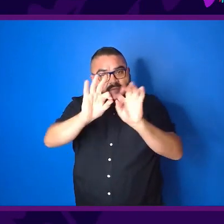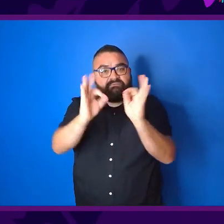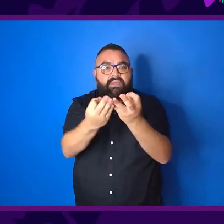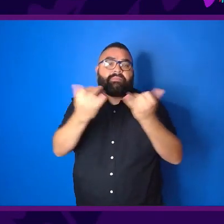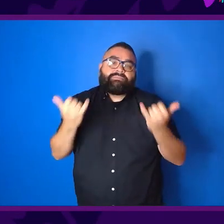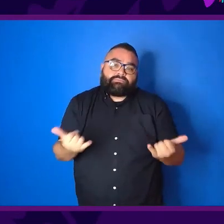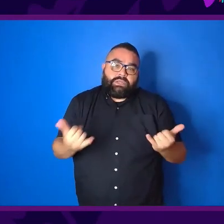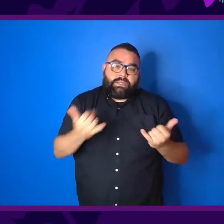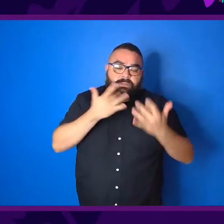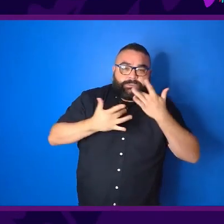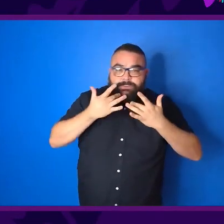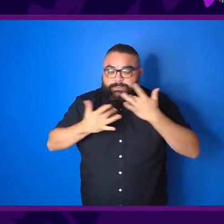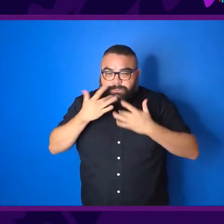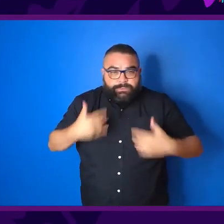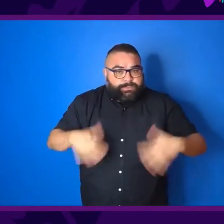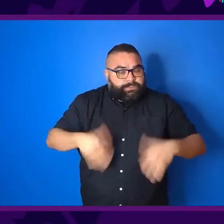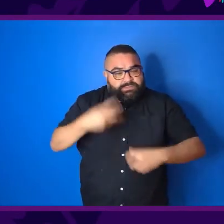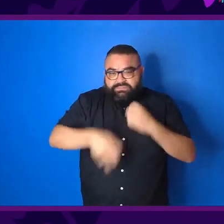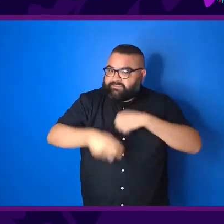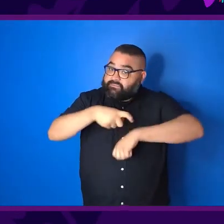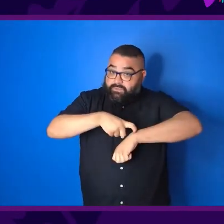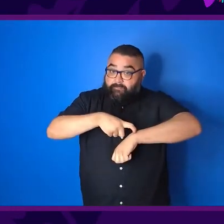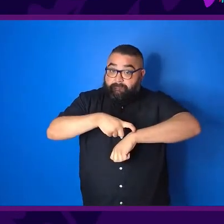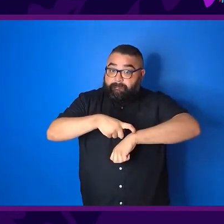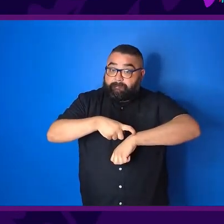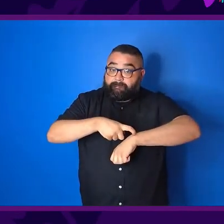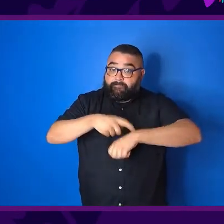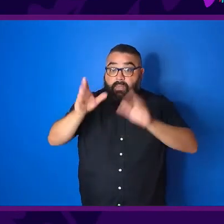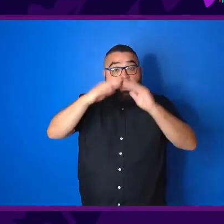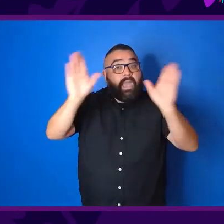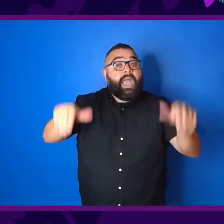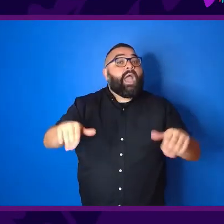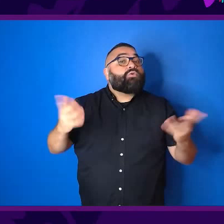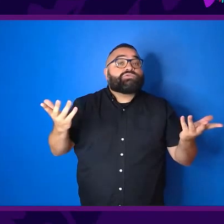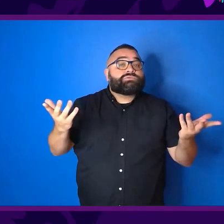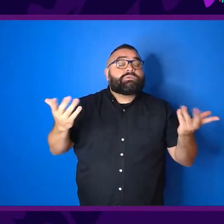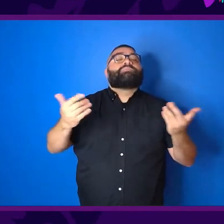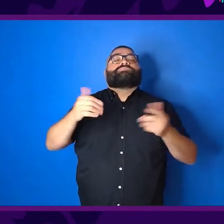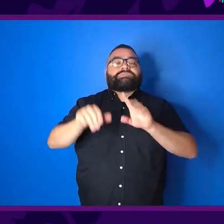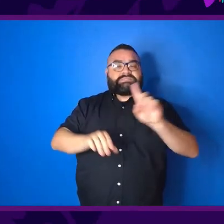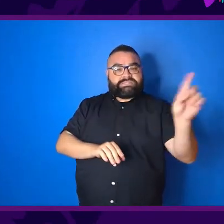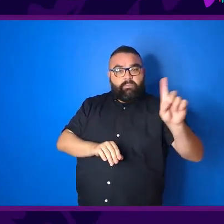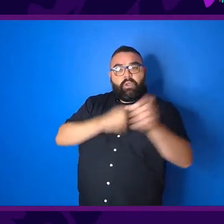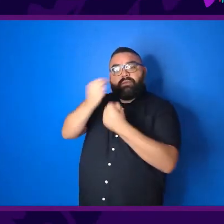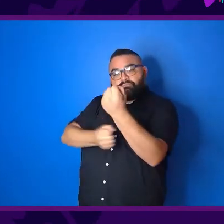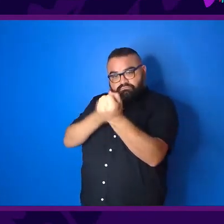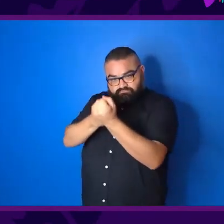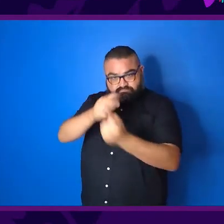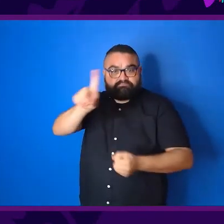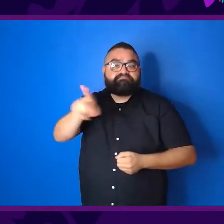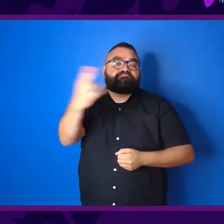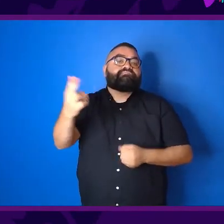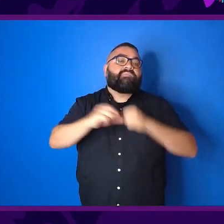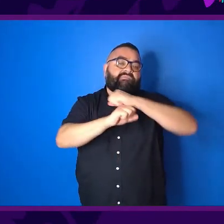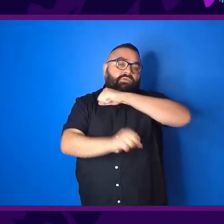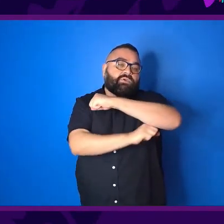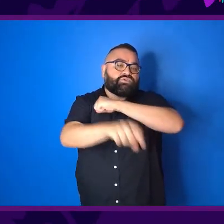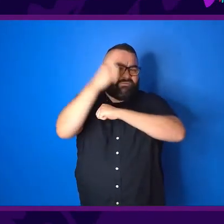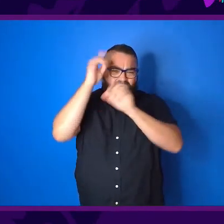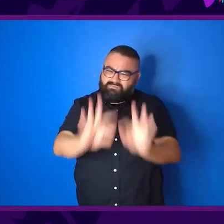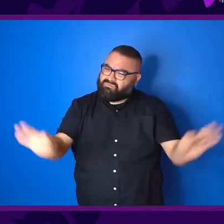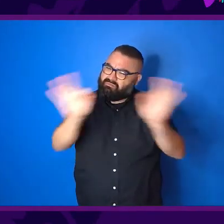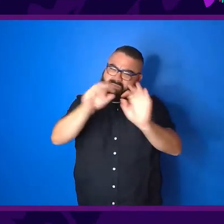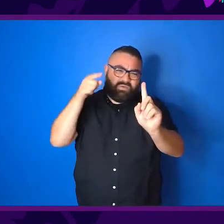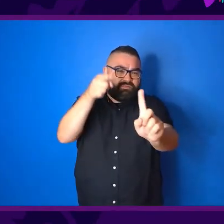House Democrats stand with Dolores and the Dolores Huerta Foundation in this critical mission. In our recently